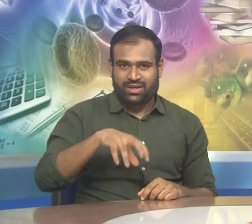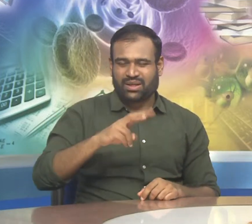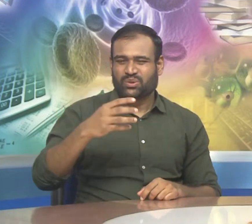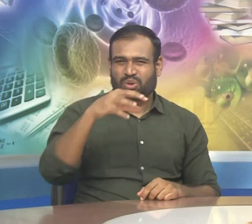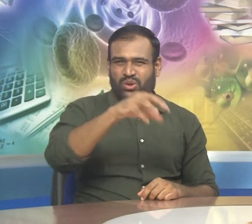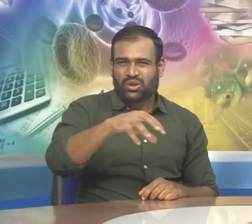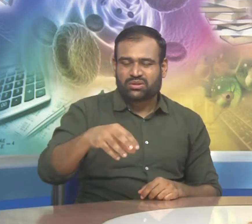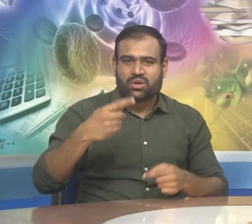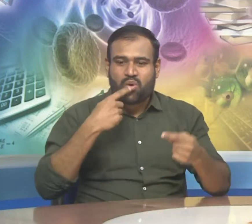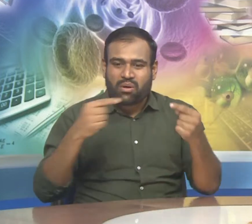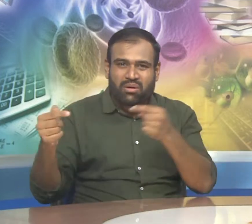Writs of